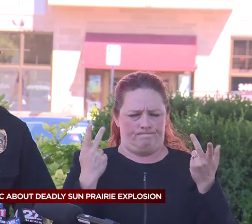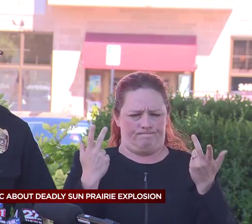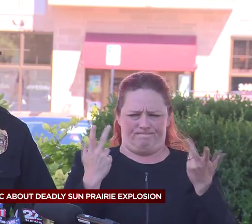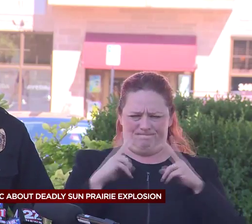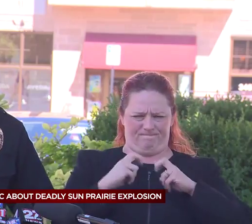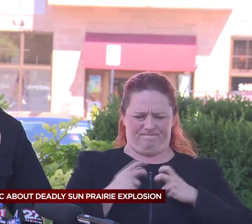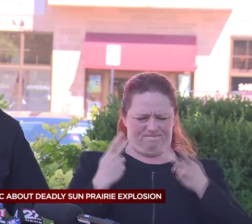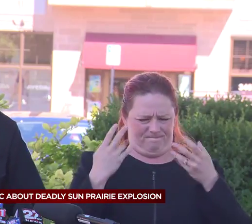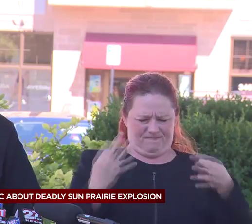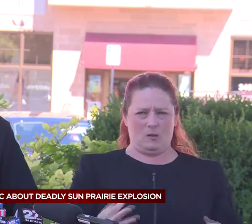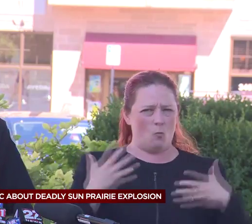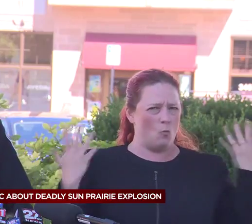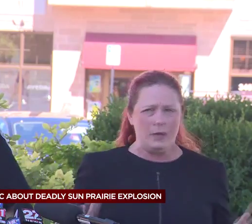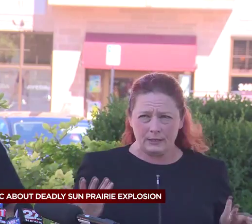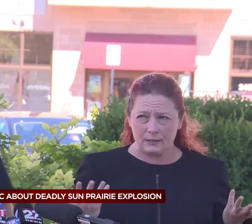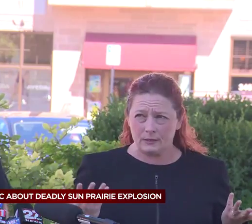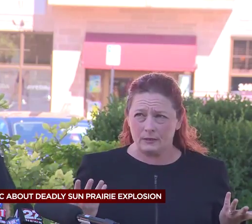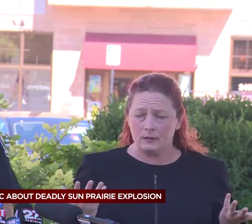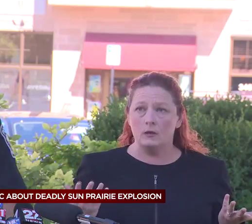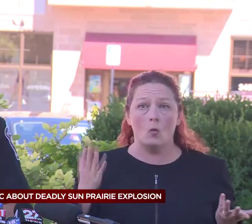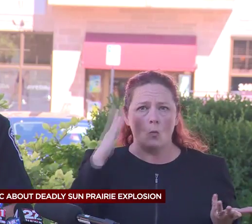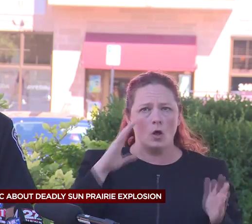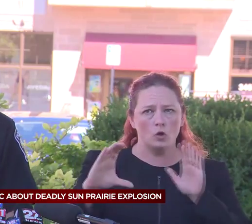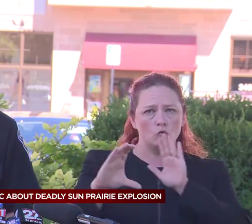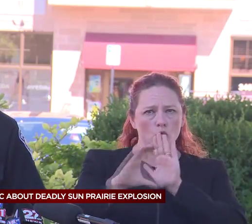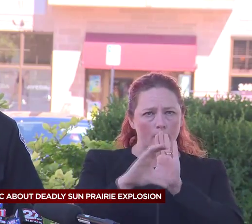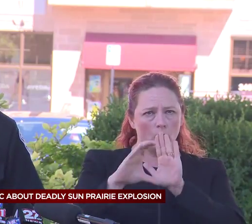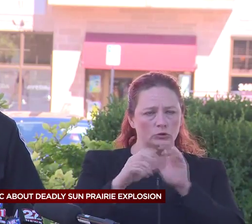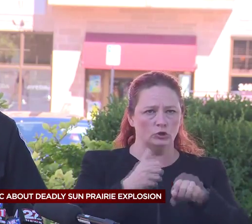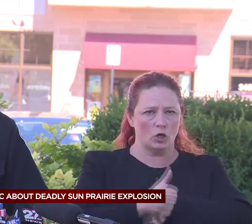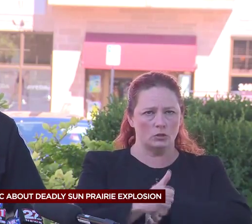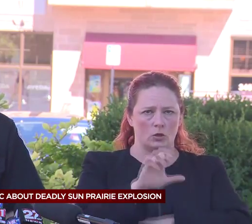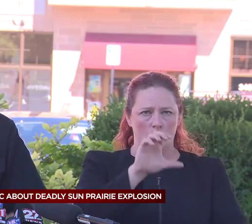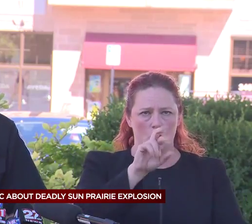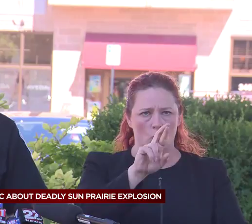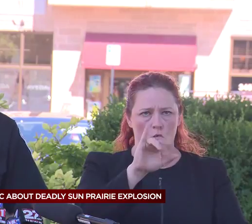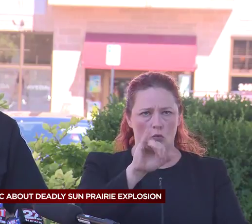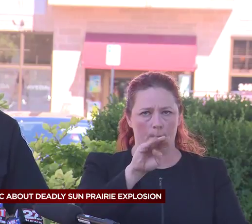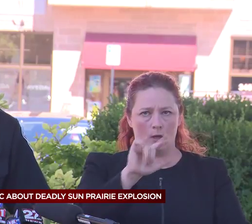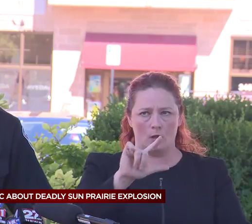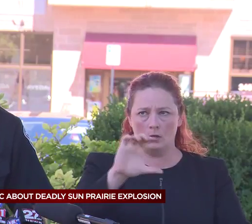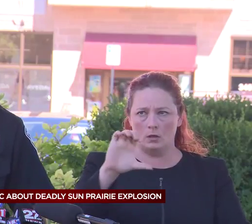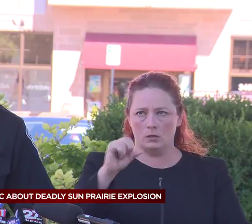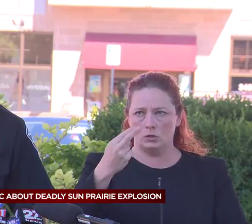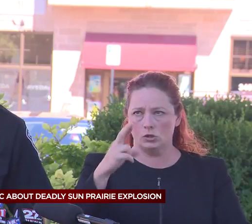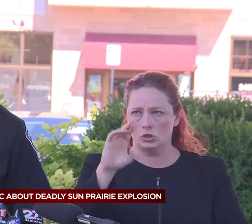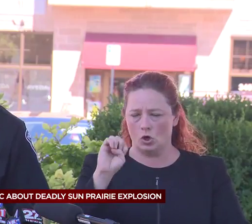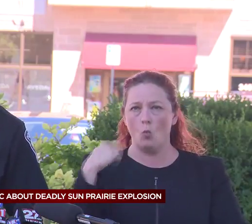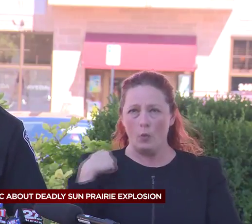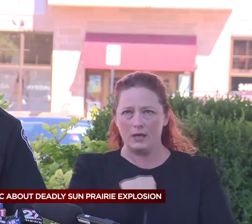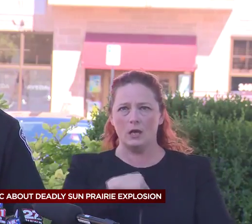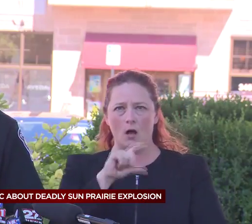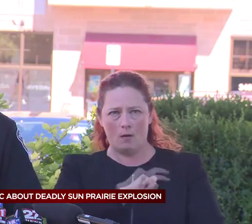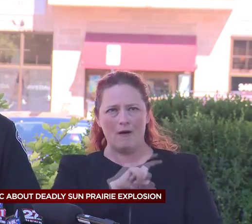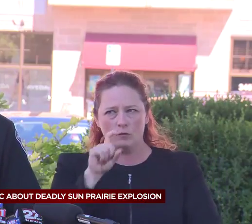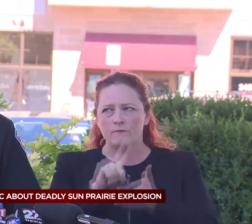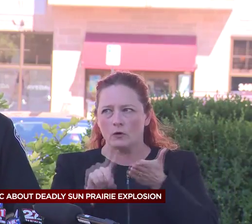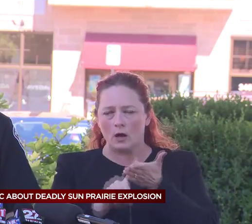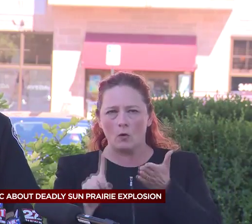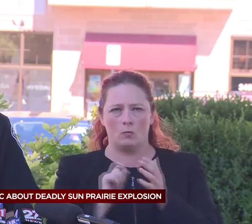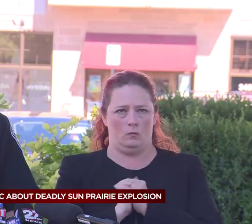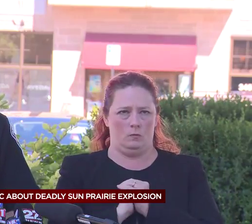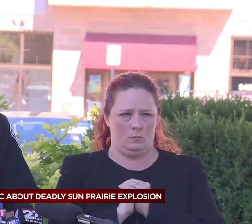this, any recommendation of criminal charges or not. That's really the question that we need to answer. But understand this,